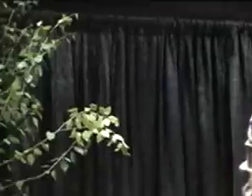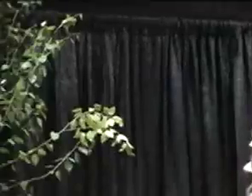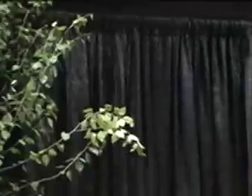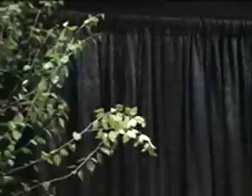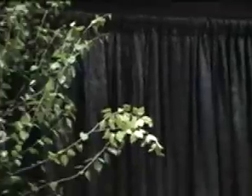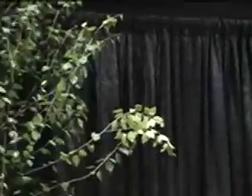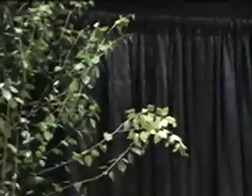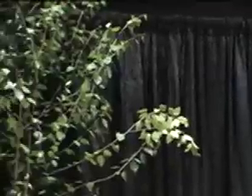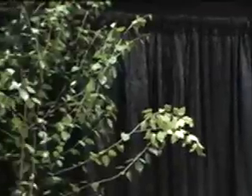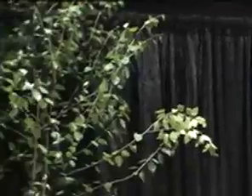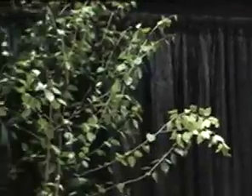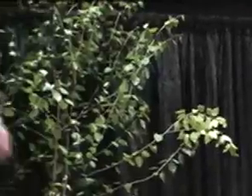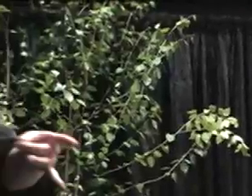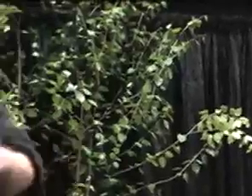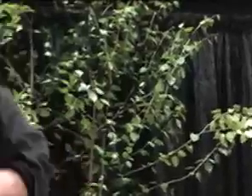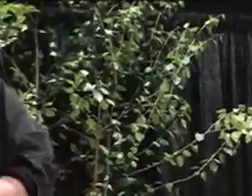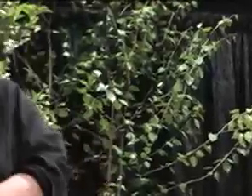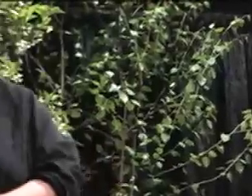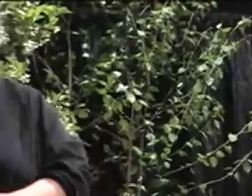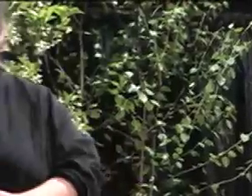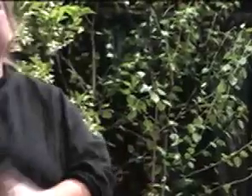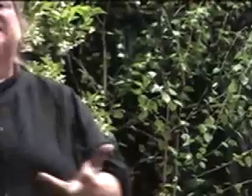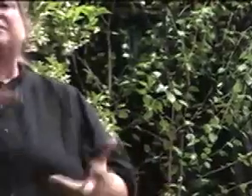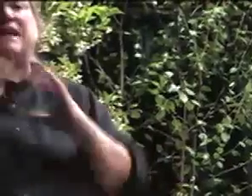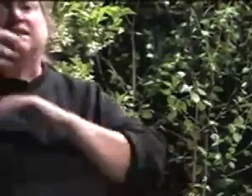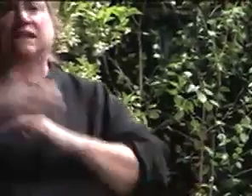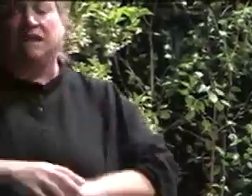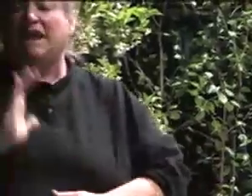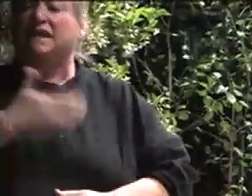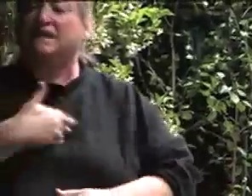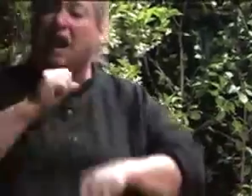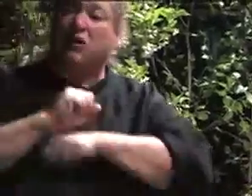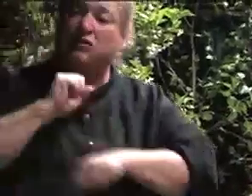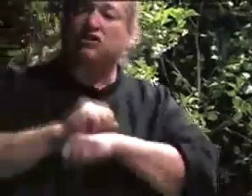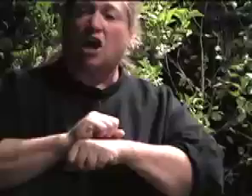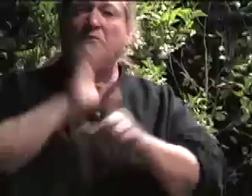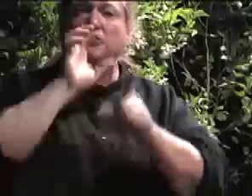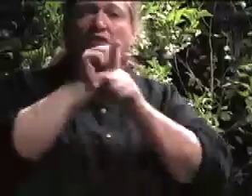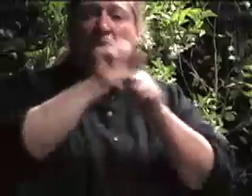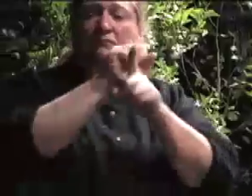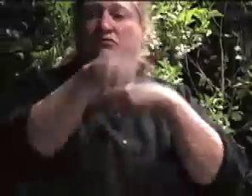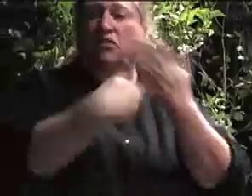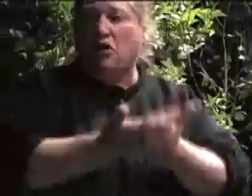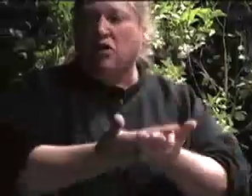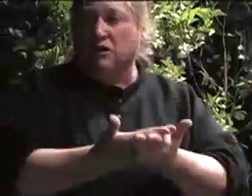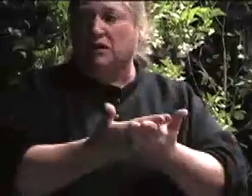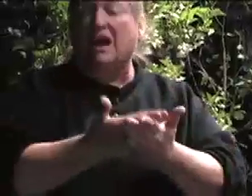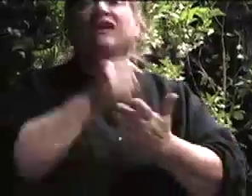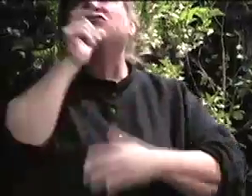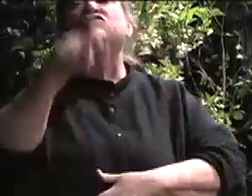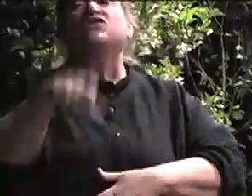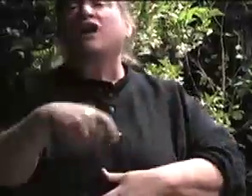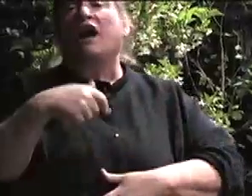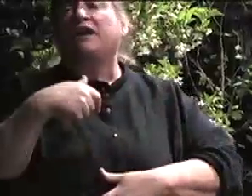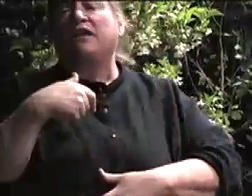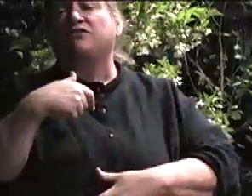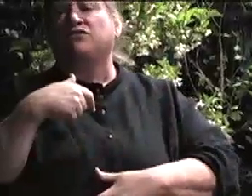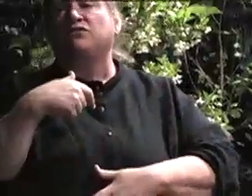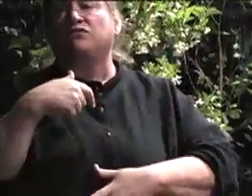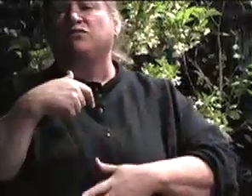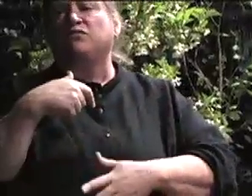a message. See, democracy is a messy thing, and it's our job to capture it all. And we shouldn't have to get a record